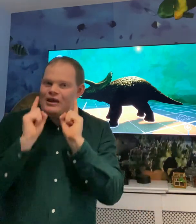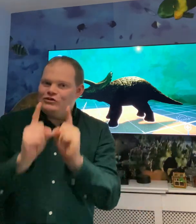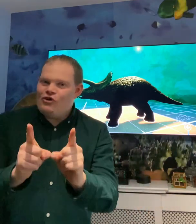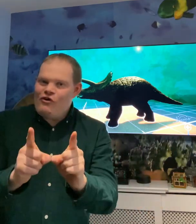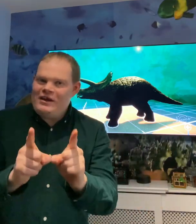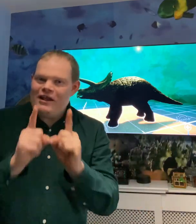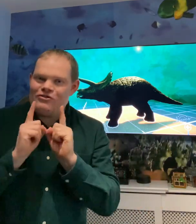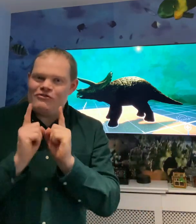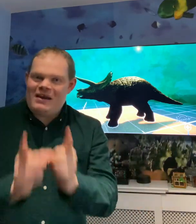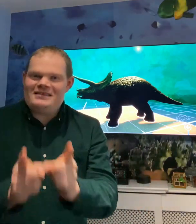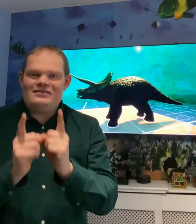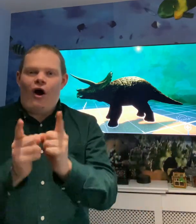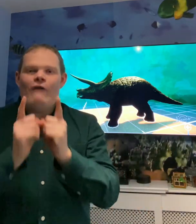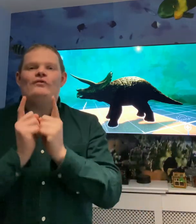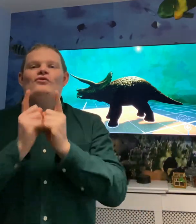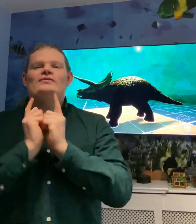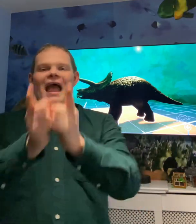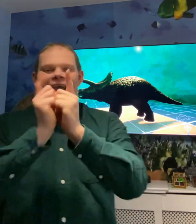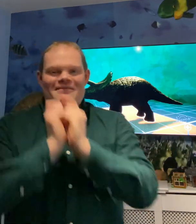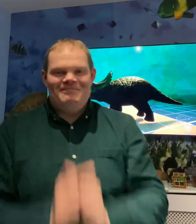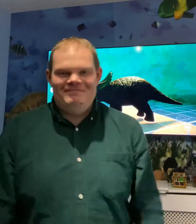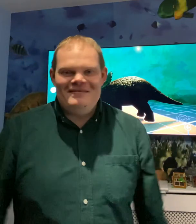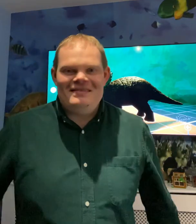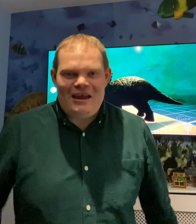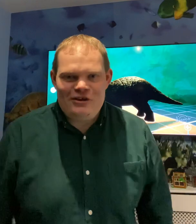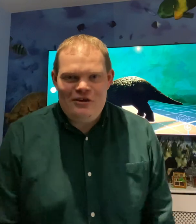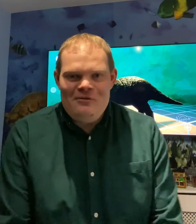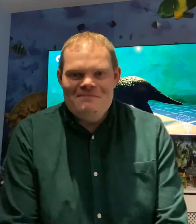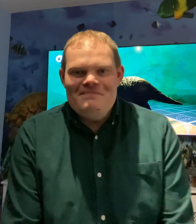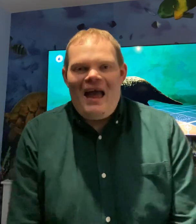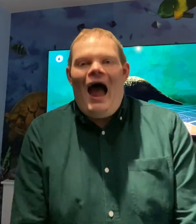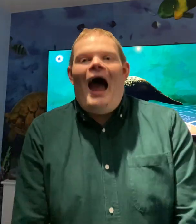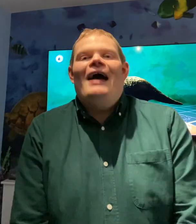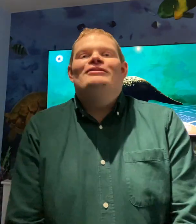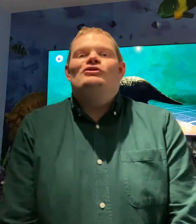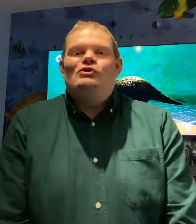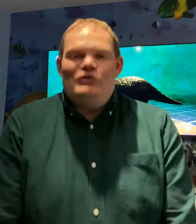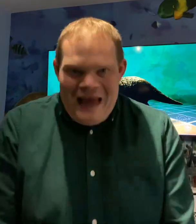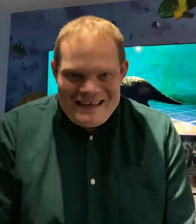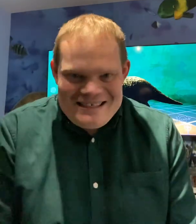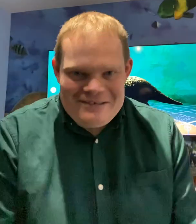Enjoy the rest of your day. Thank you, and good night.